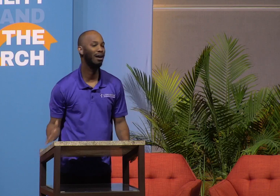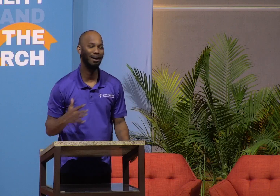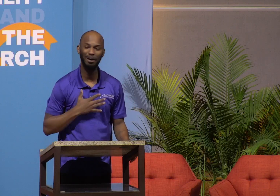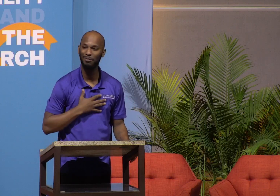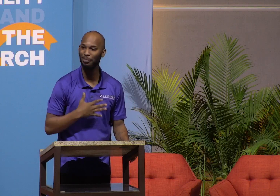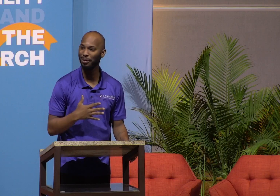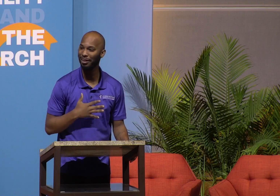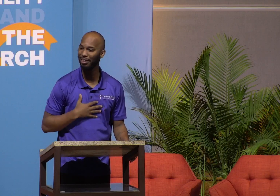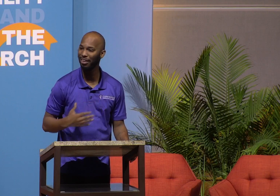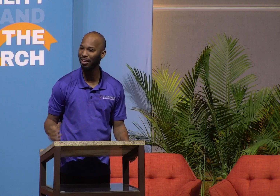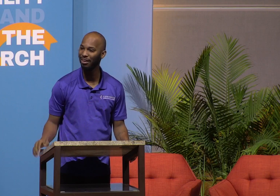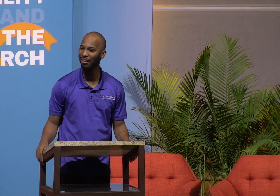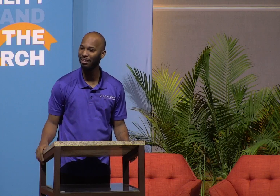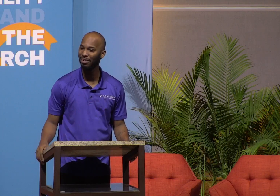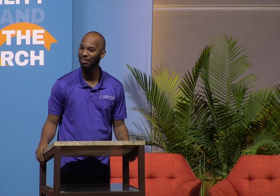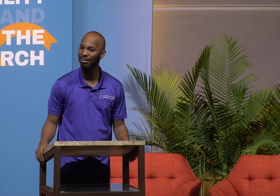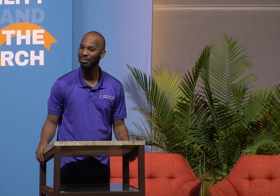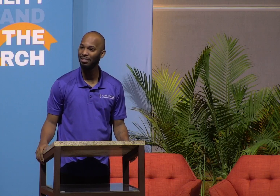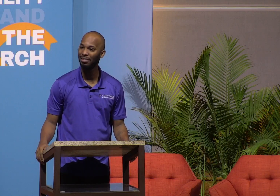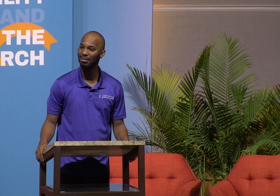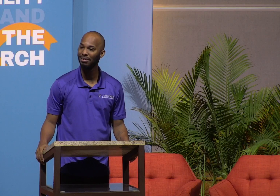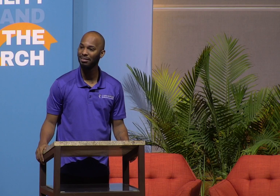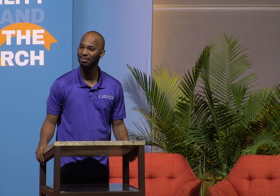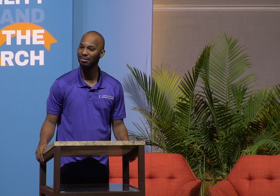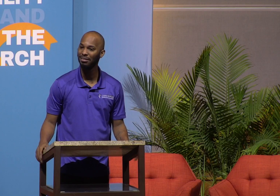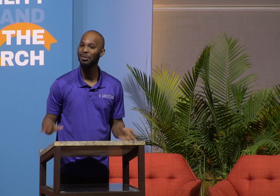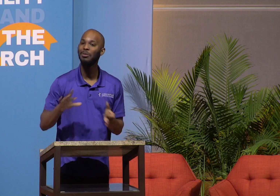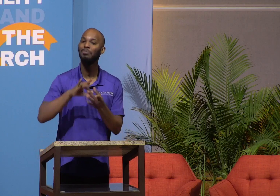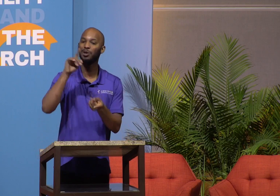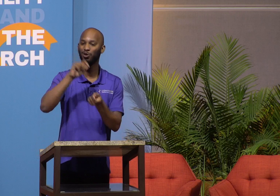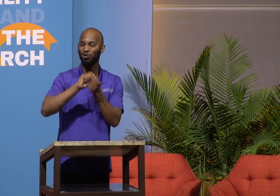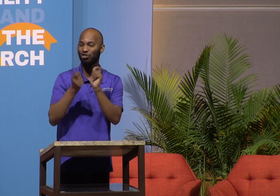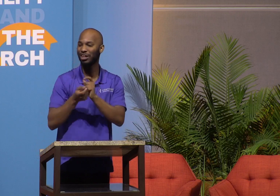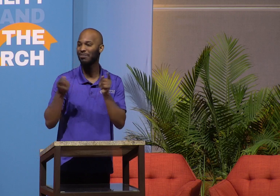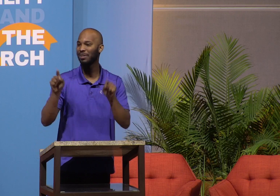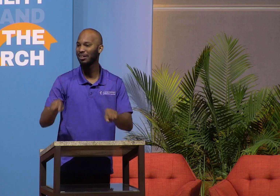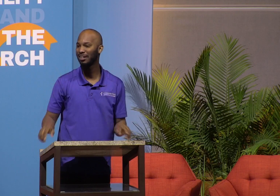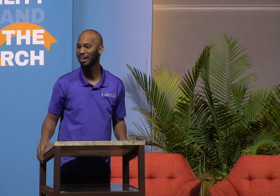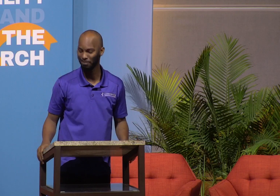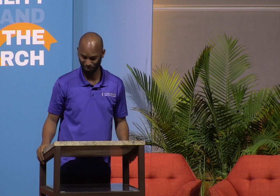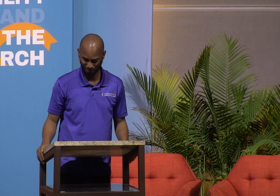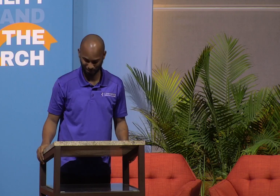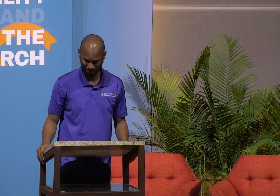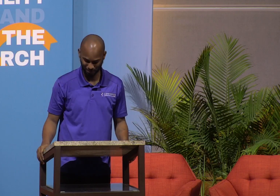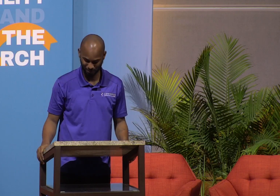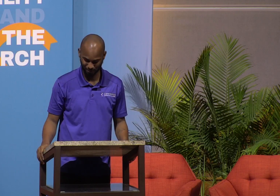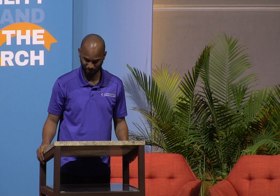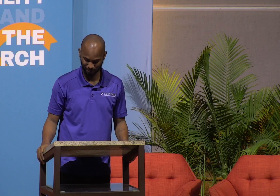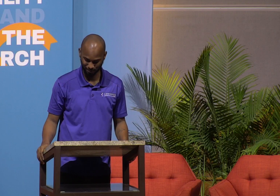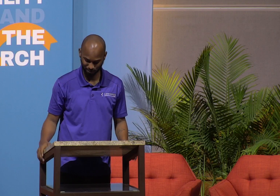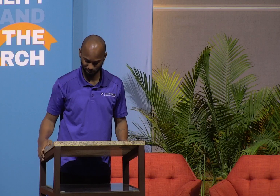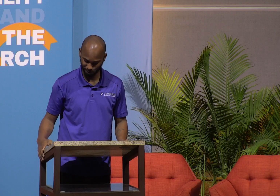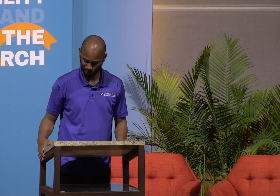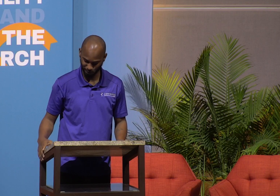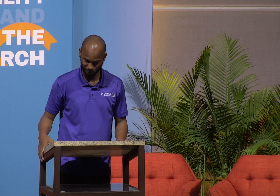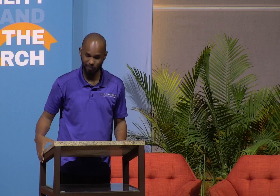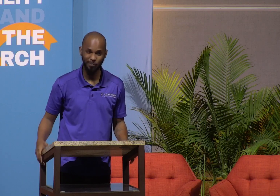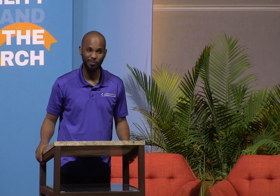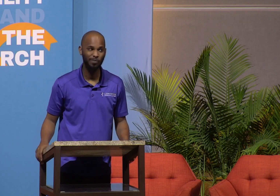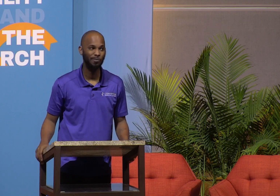have access. That they can actually take a breath, and so that they can realize, I feel